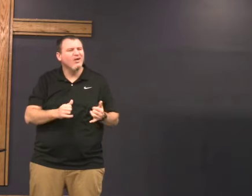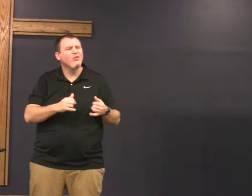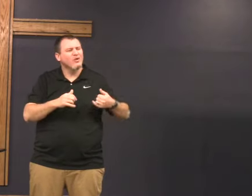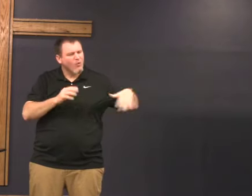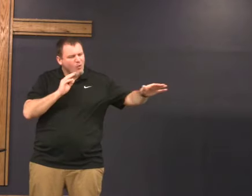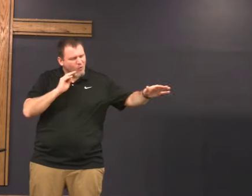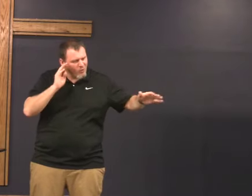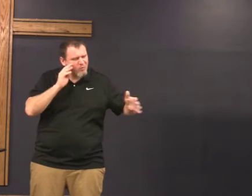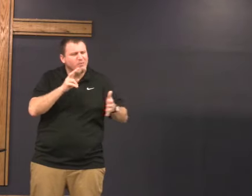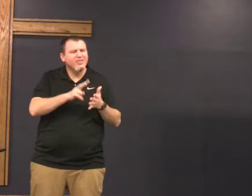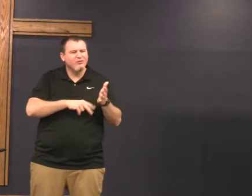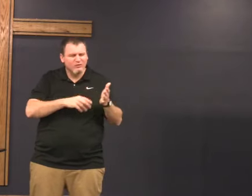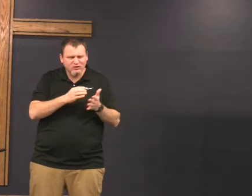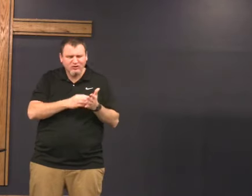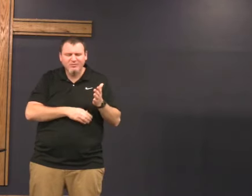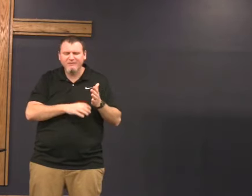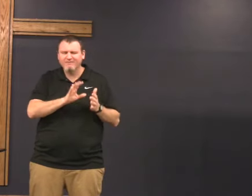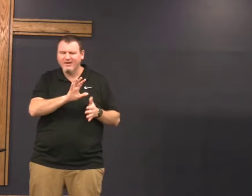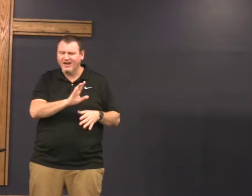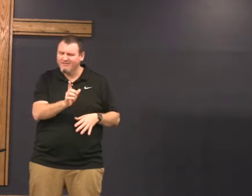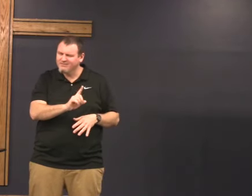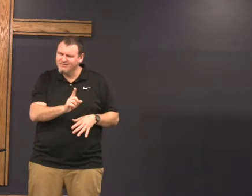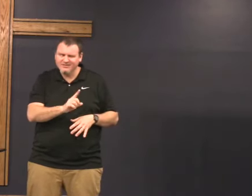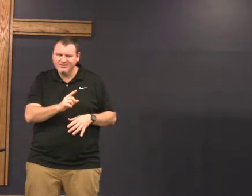Sure. No!